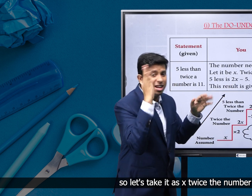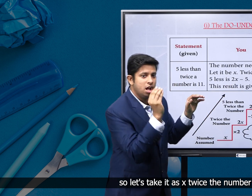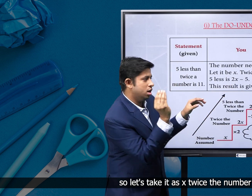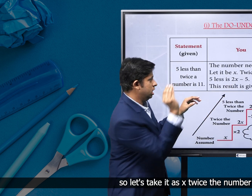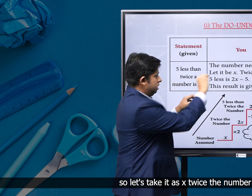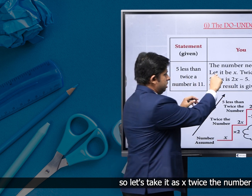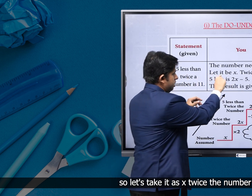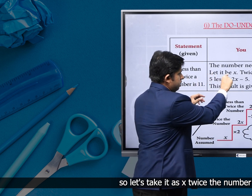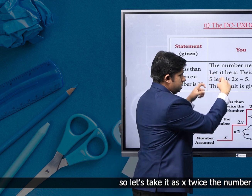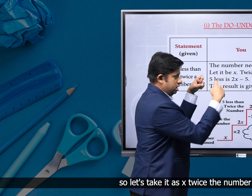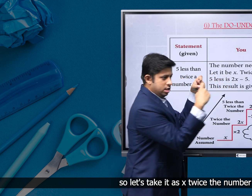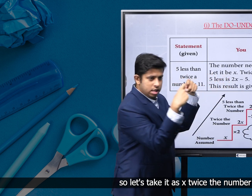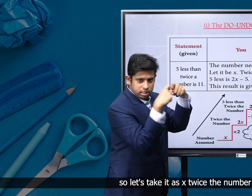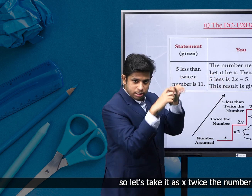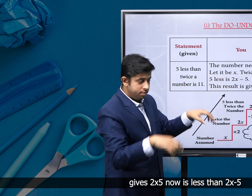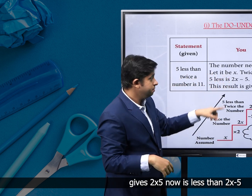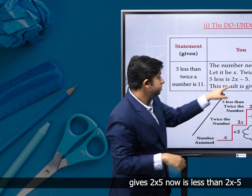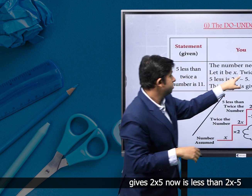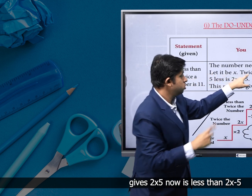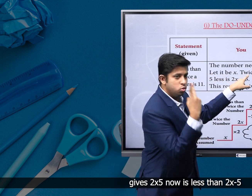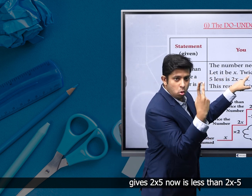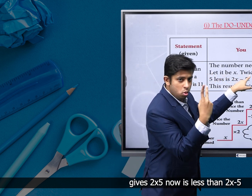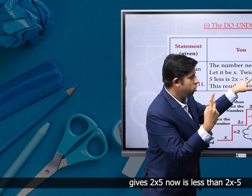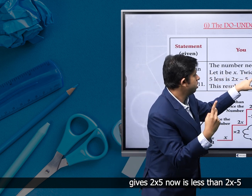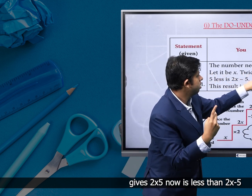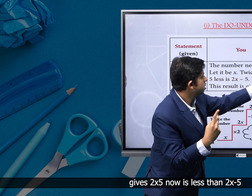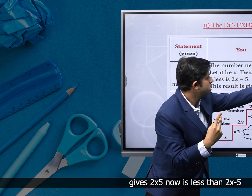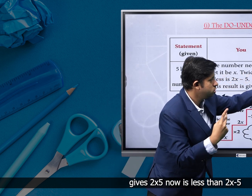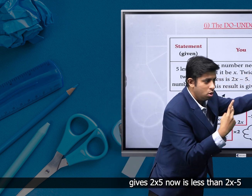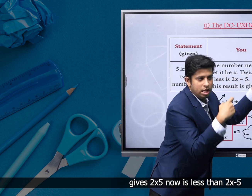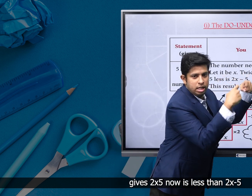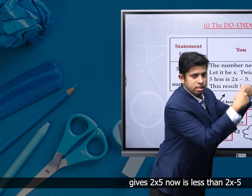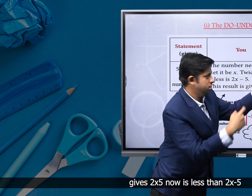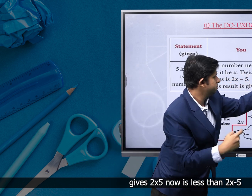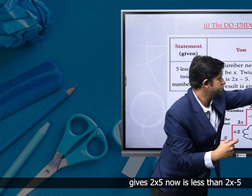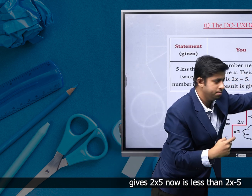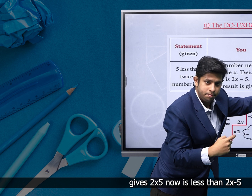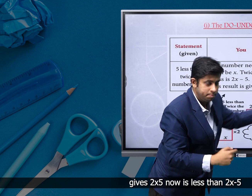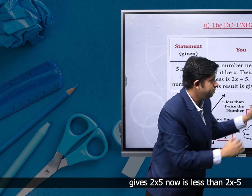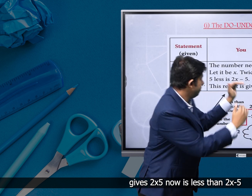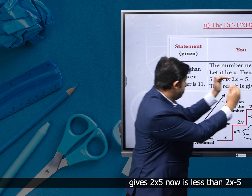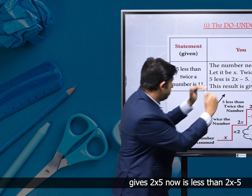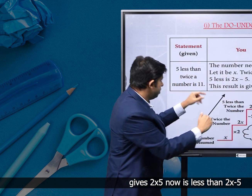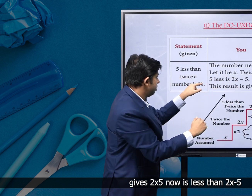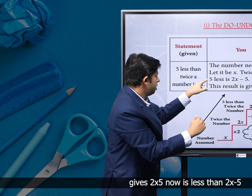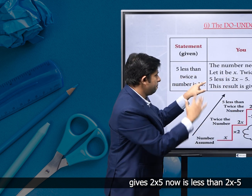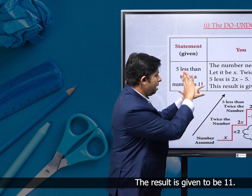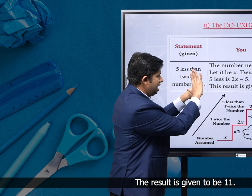x. Twice the number gives 2x. 5 now is less than 2x minus 5. The